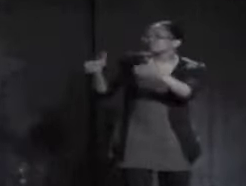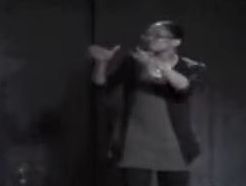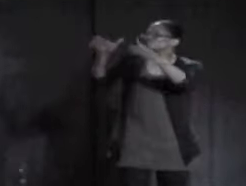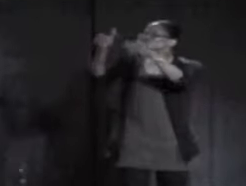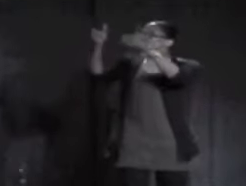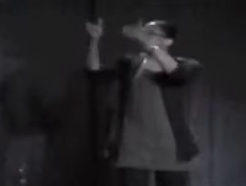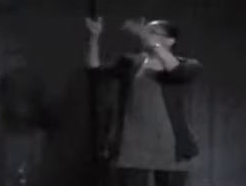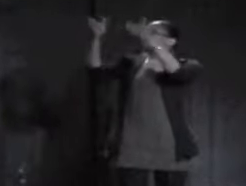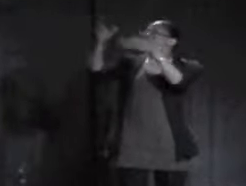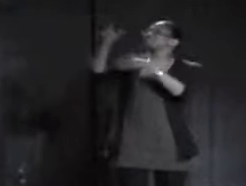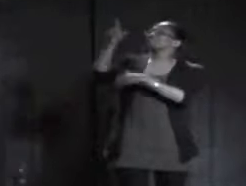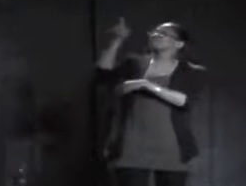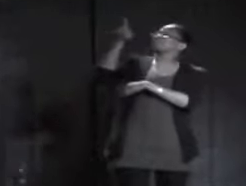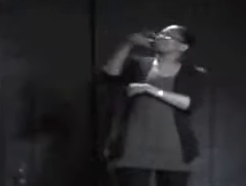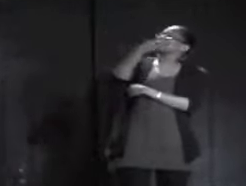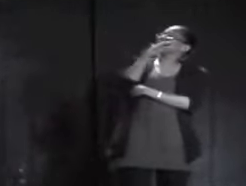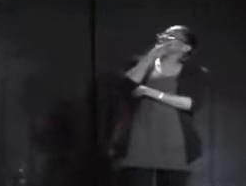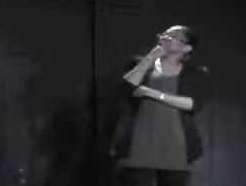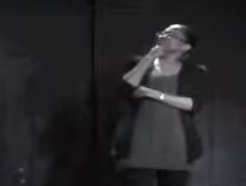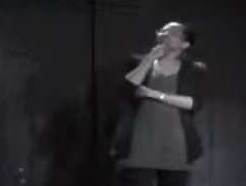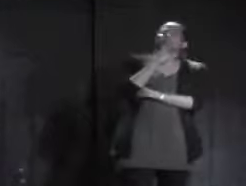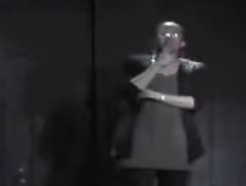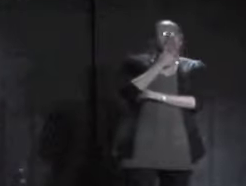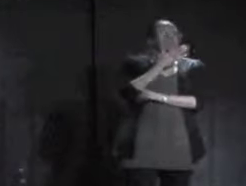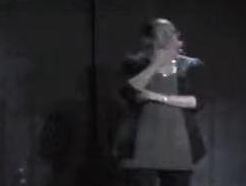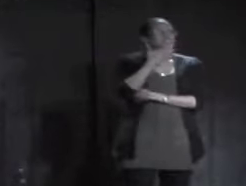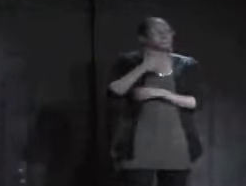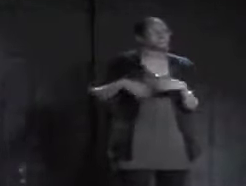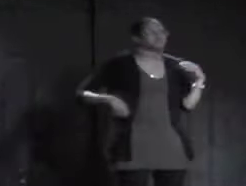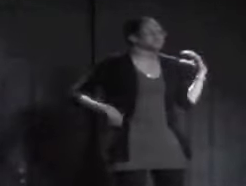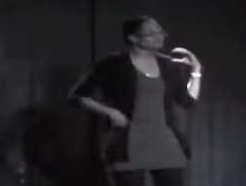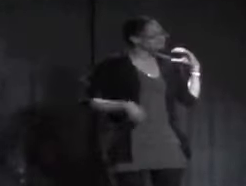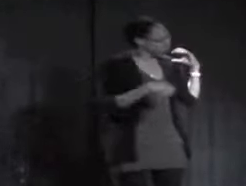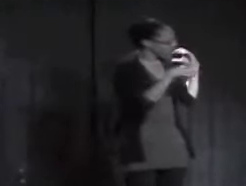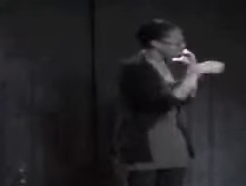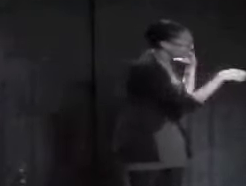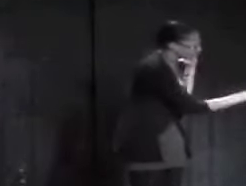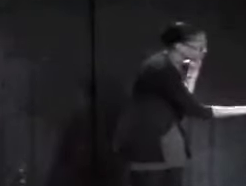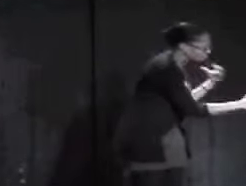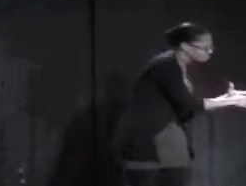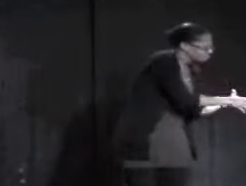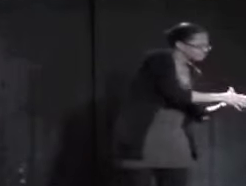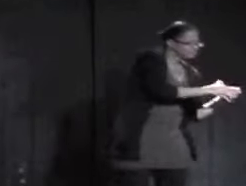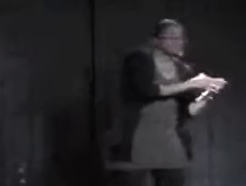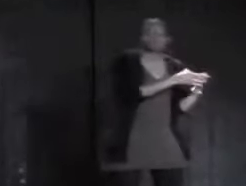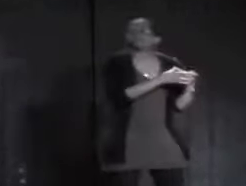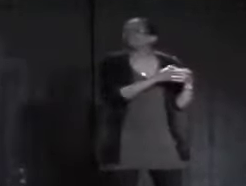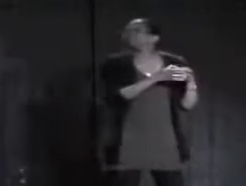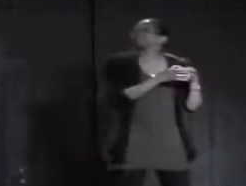And there's this one tree that he sees. He's like, you know what? I think that's a good one. So he puts his box